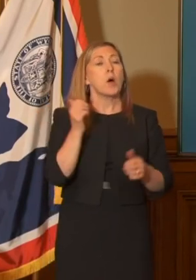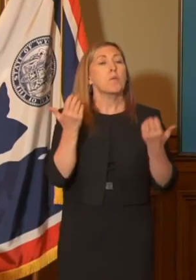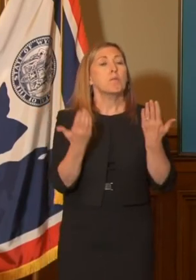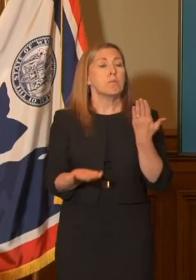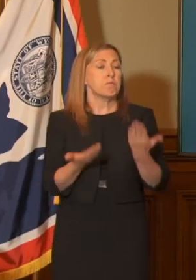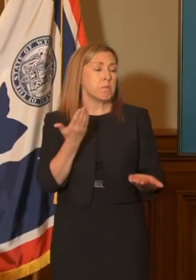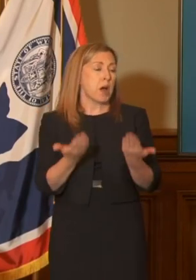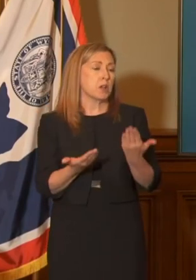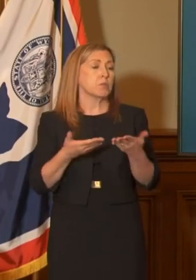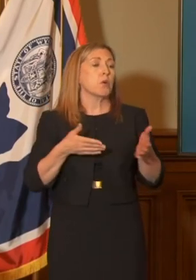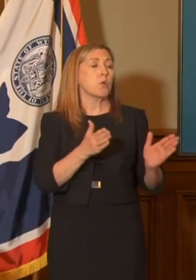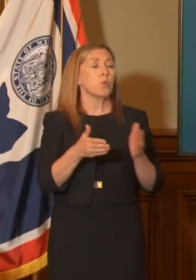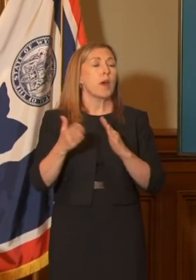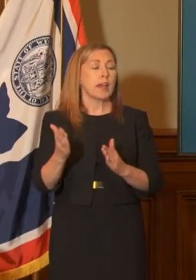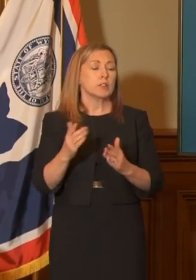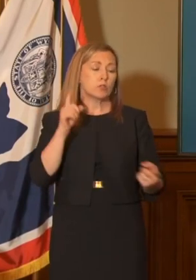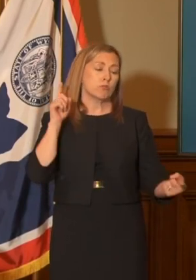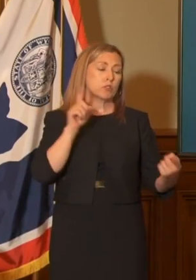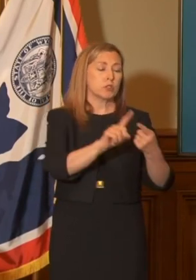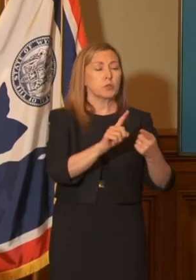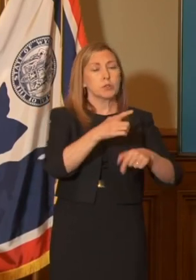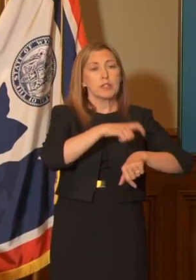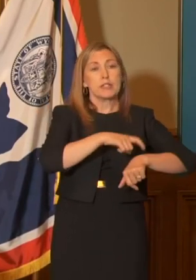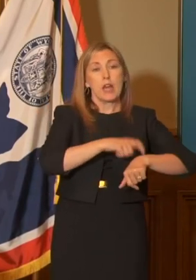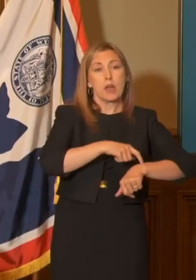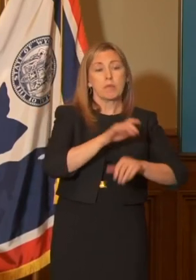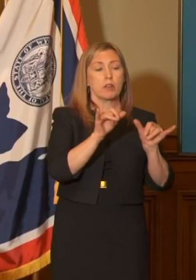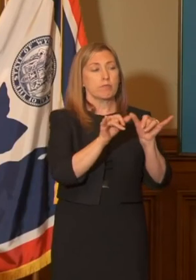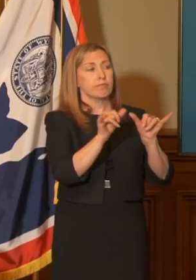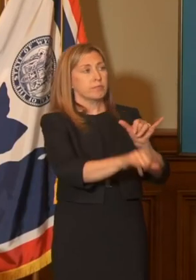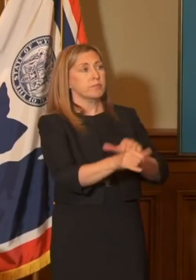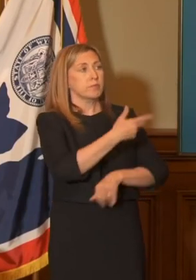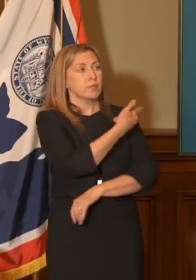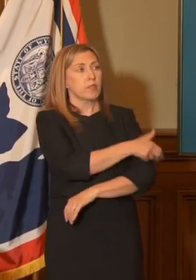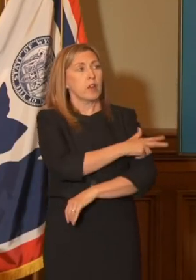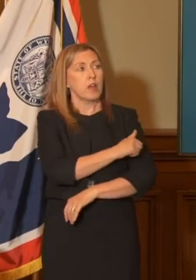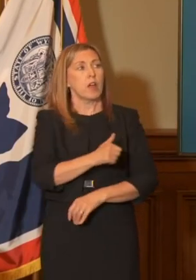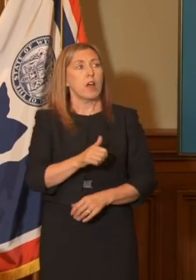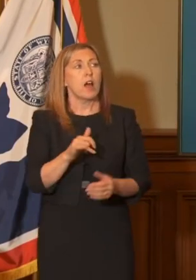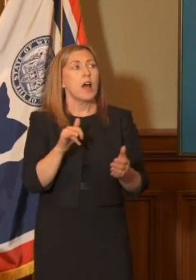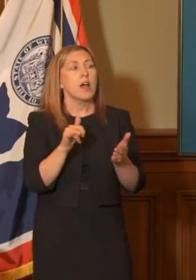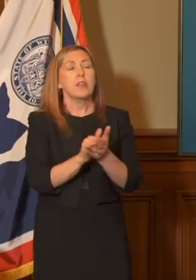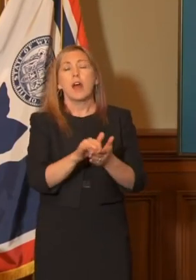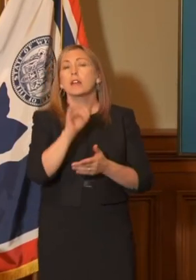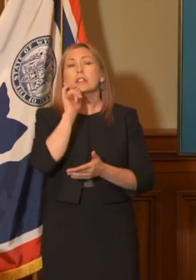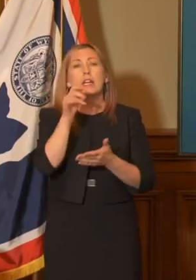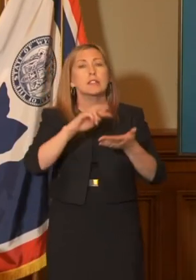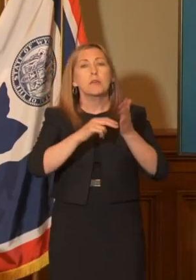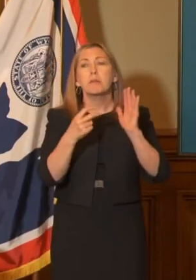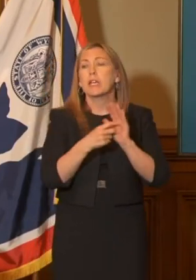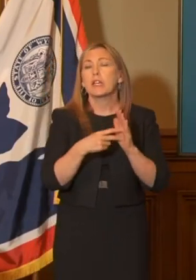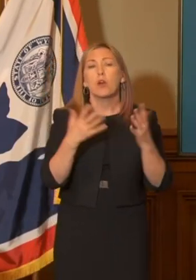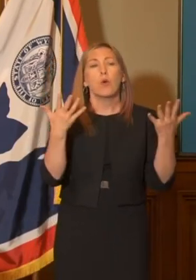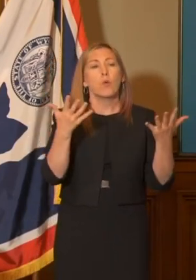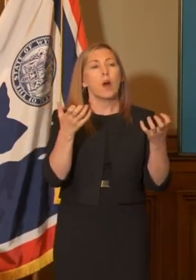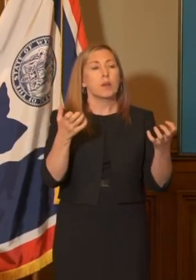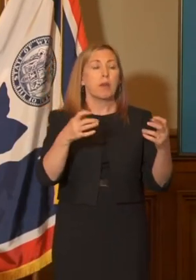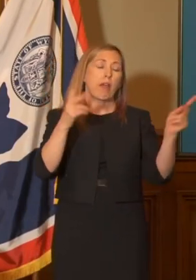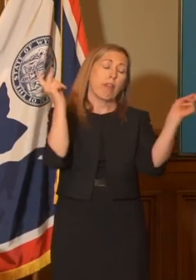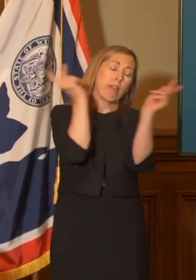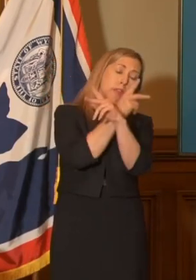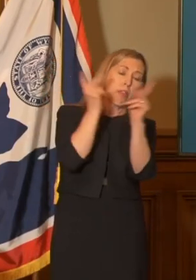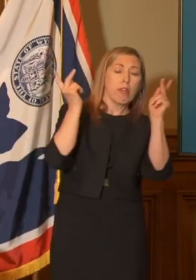amount of time a person's in hospital and those sorts of things. But that doesn't mean we want to be reckless. That doesn't mean that